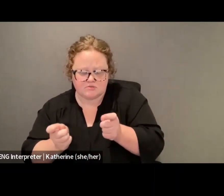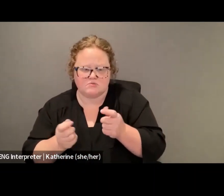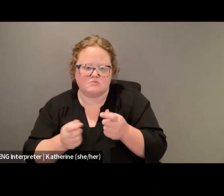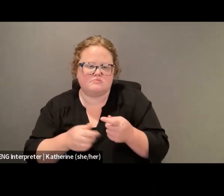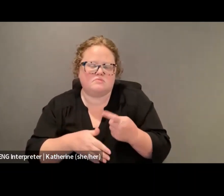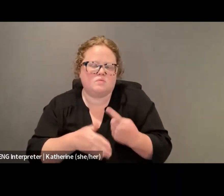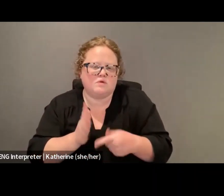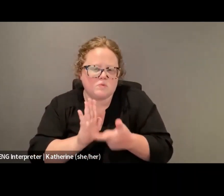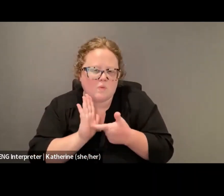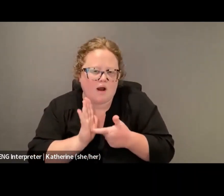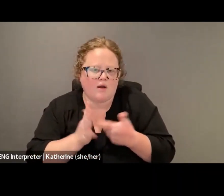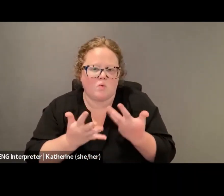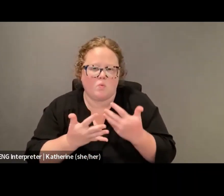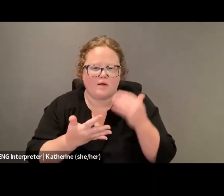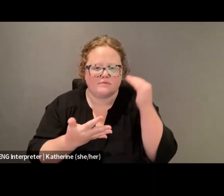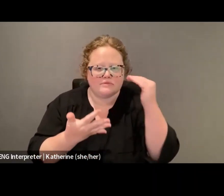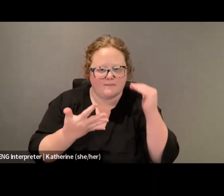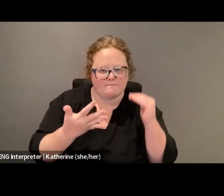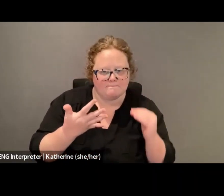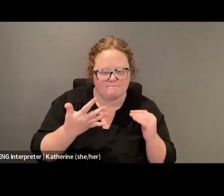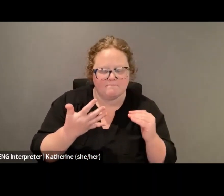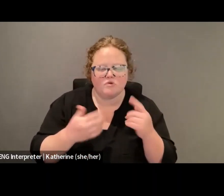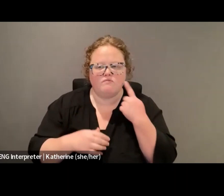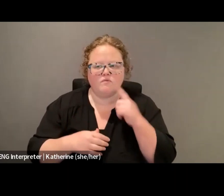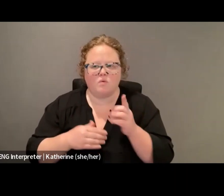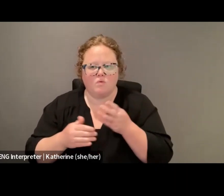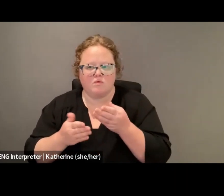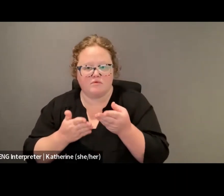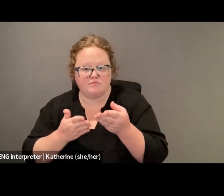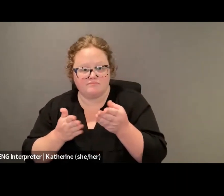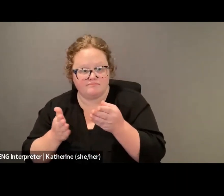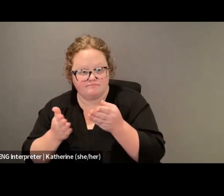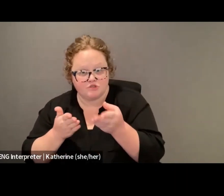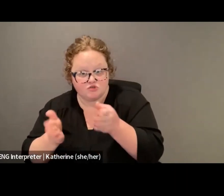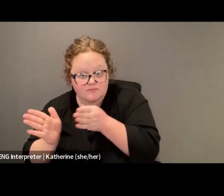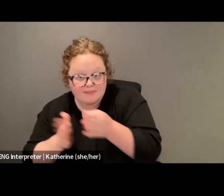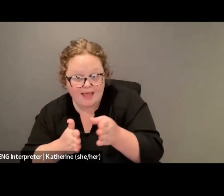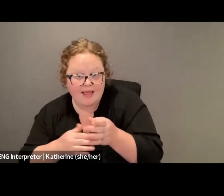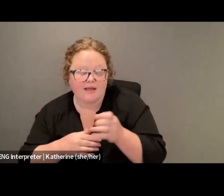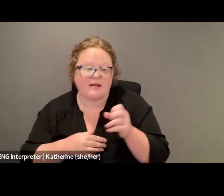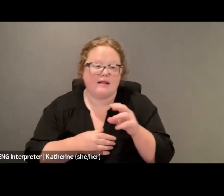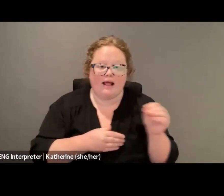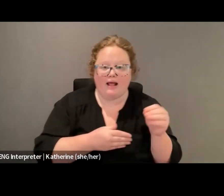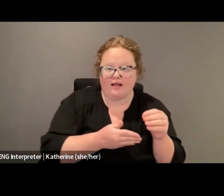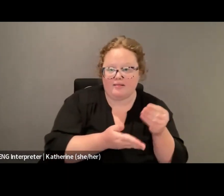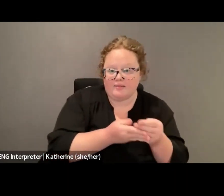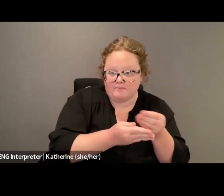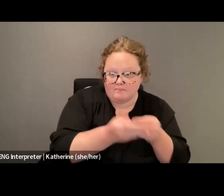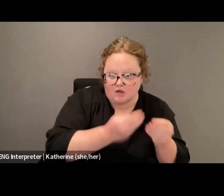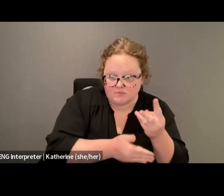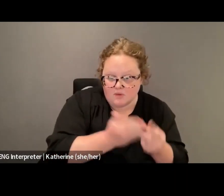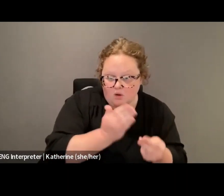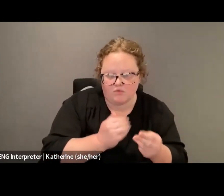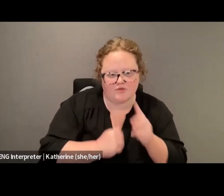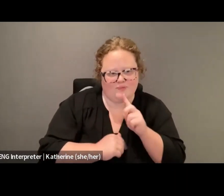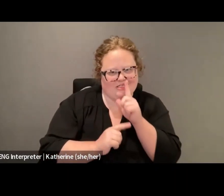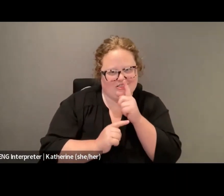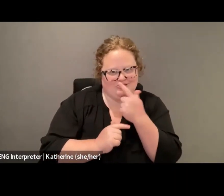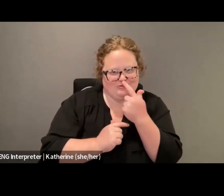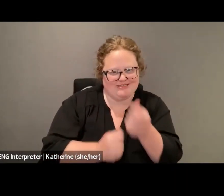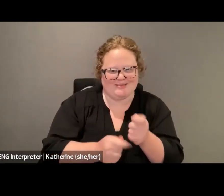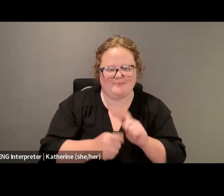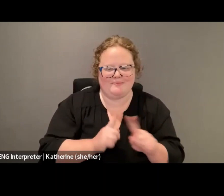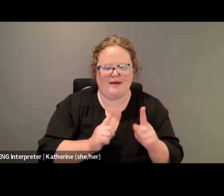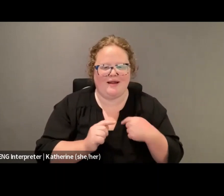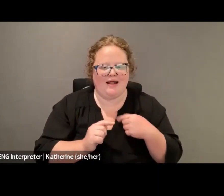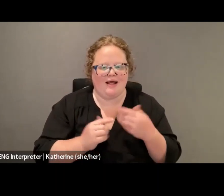their participant-directed budget. And so a very interesting section, but I will wrap up my comments